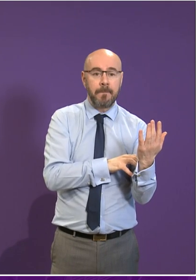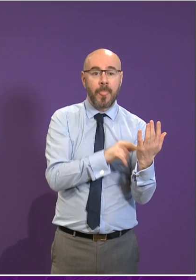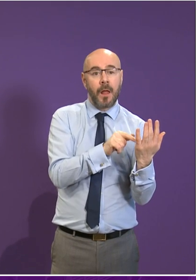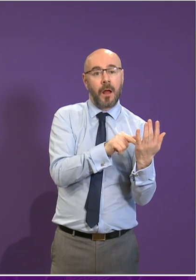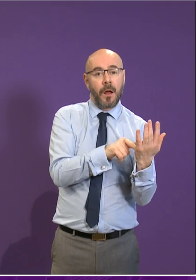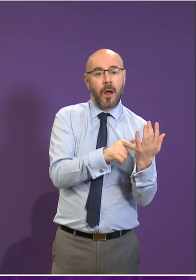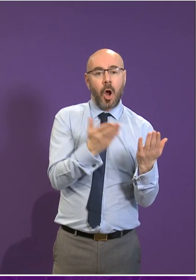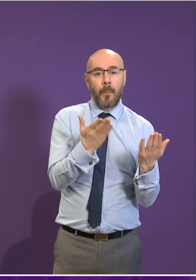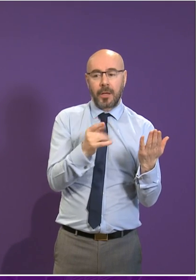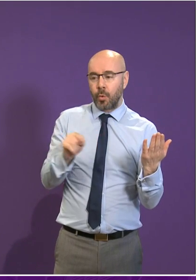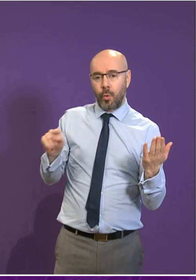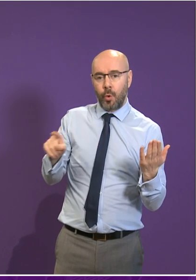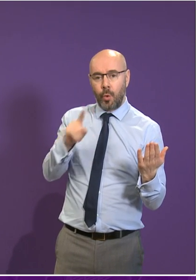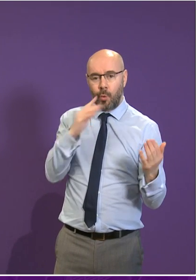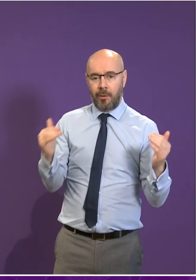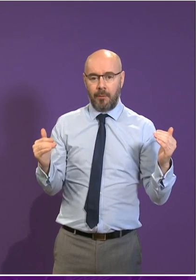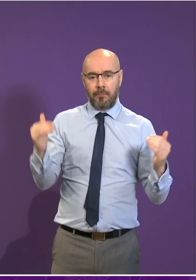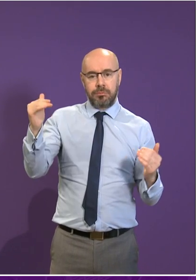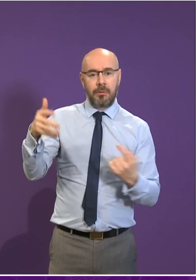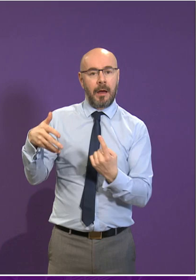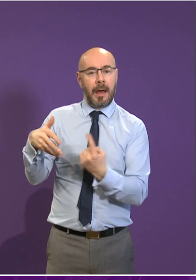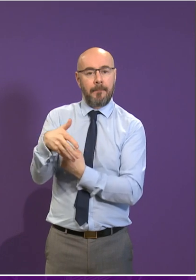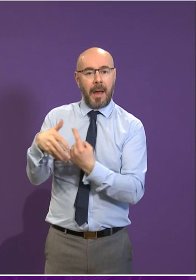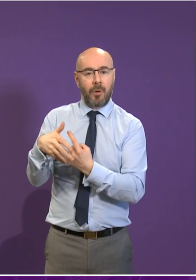those from a more advantaged background would be able to